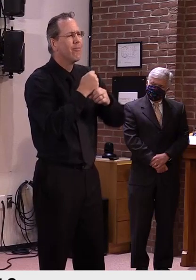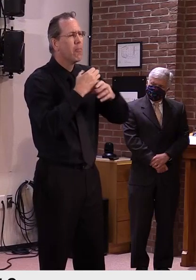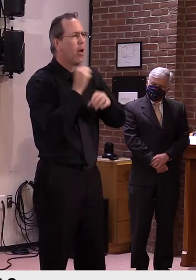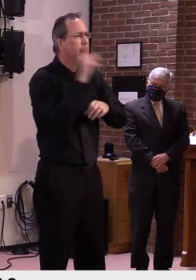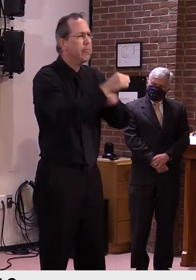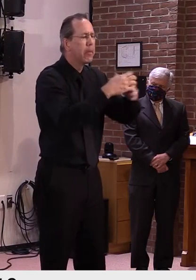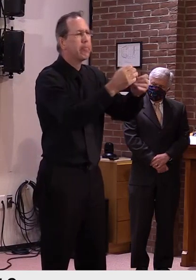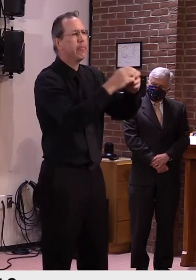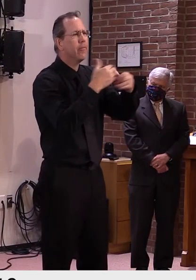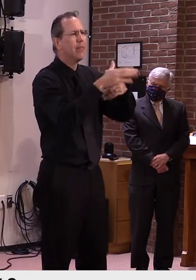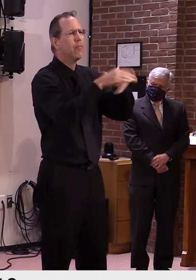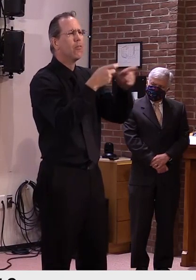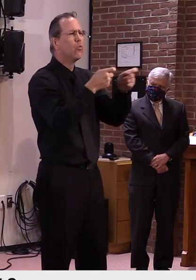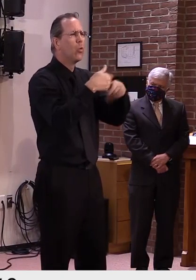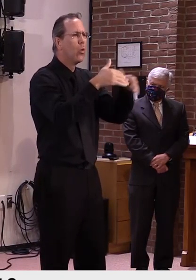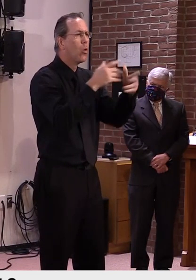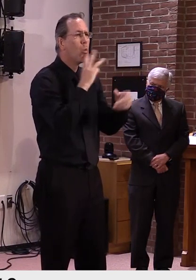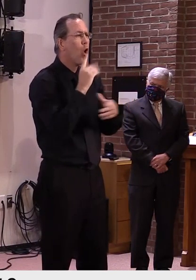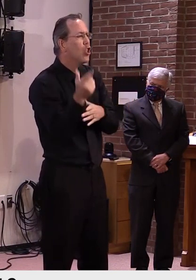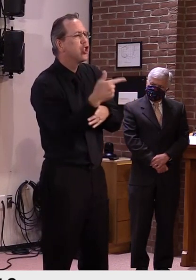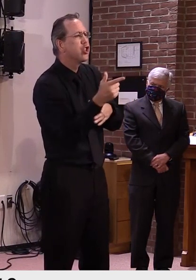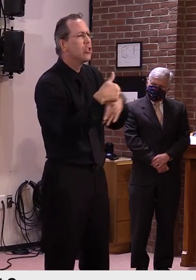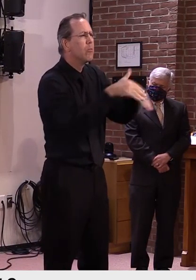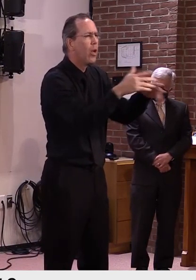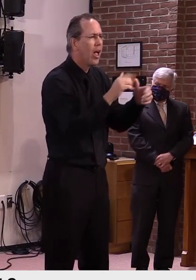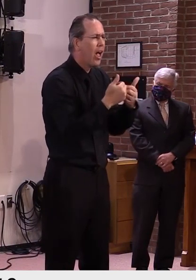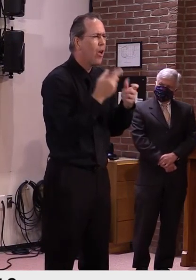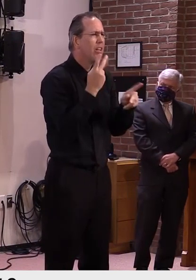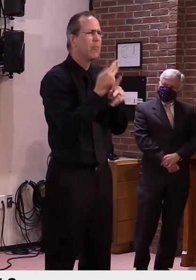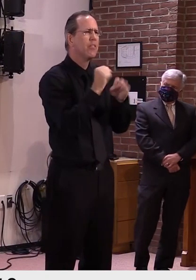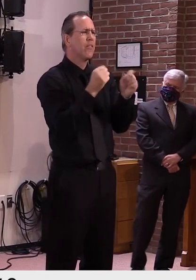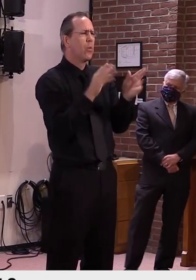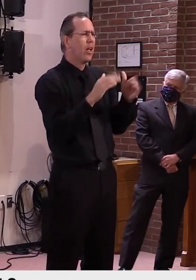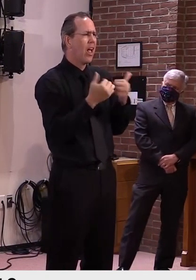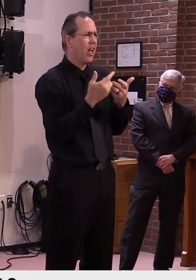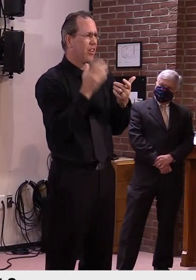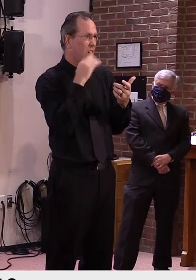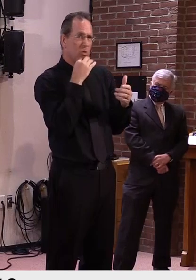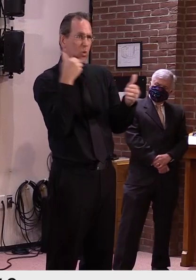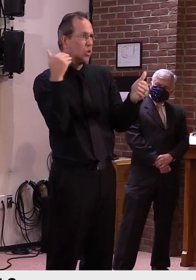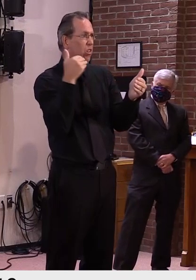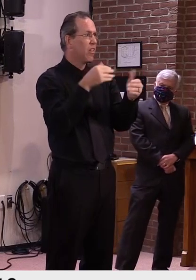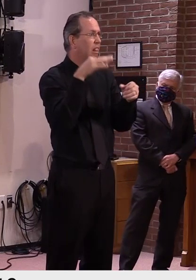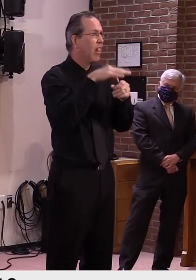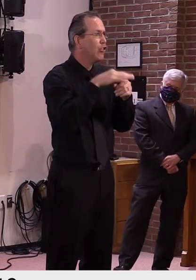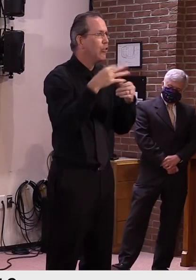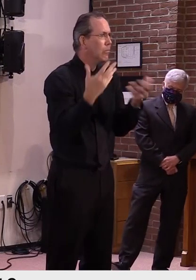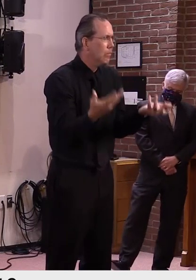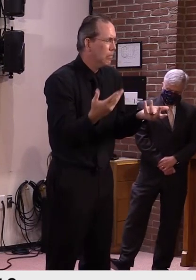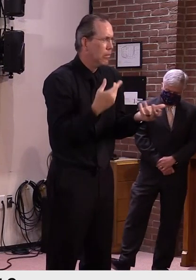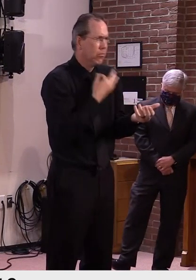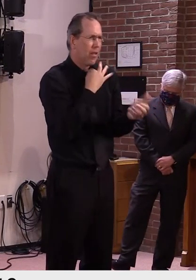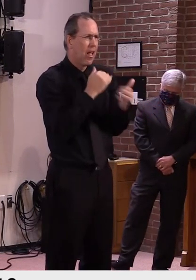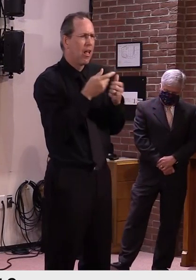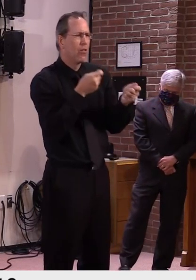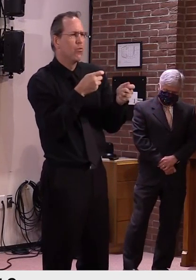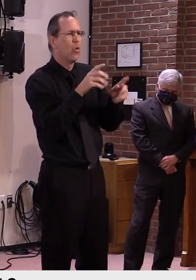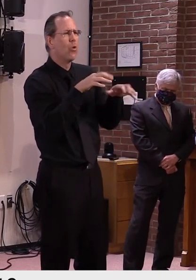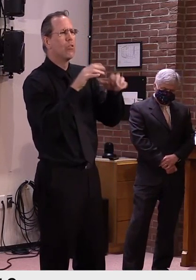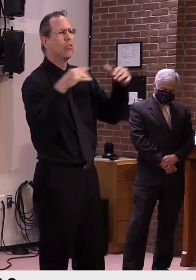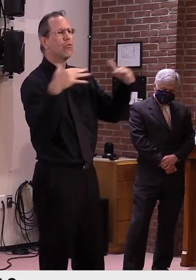but that doesn't mean there aren't any, and I'm not sure if we've engaged with those potential protesters or not. Yeah,